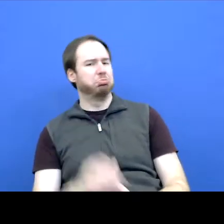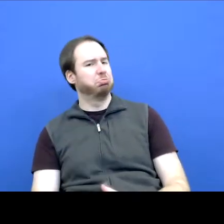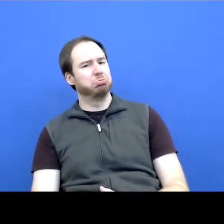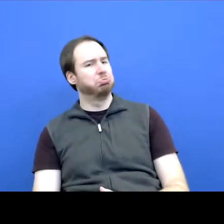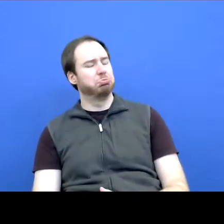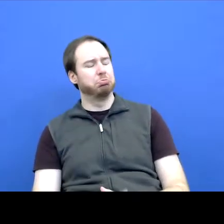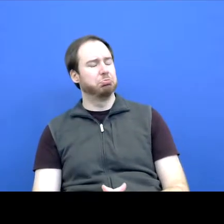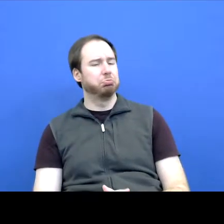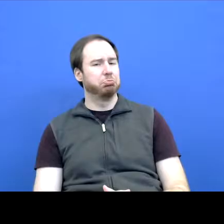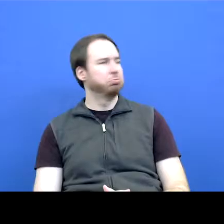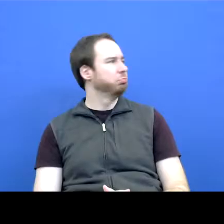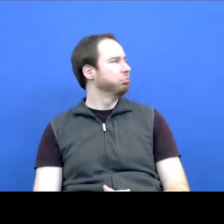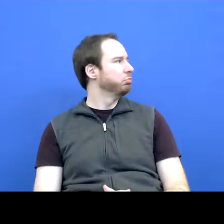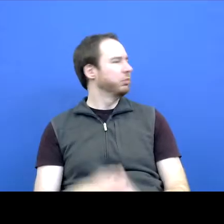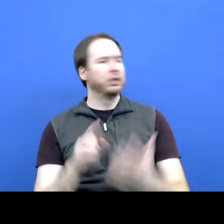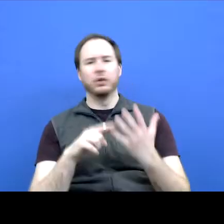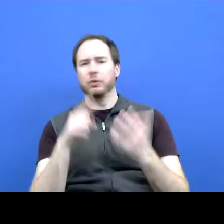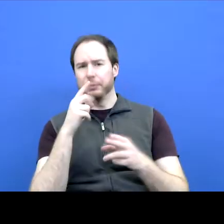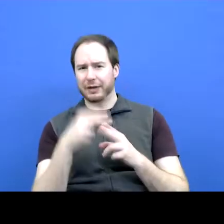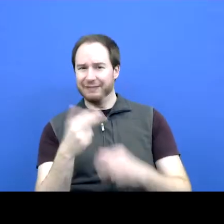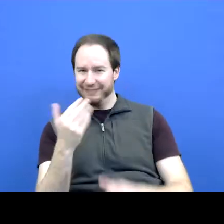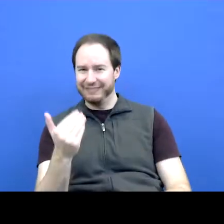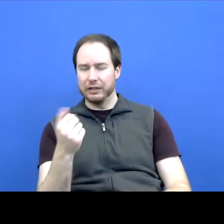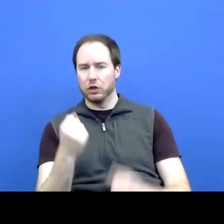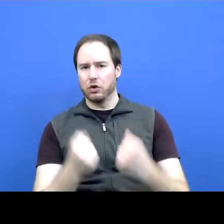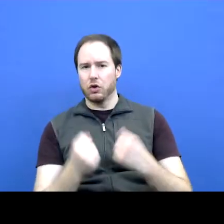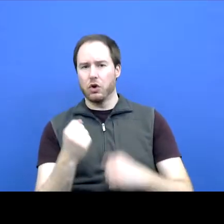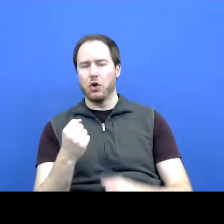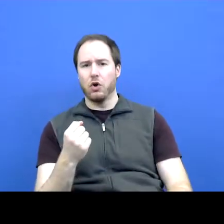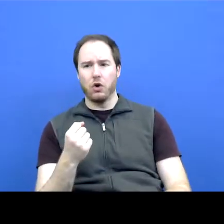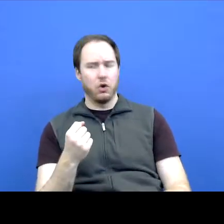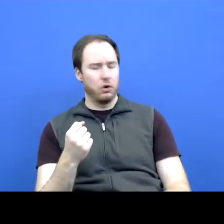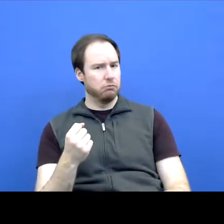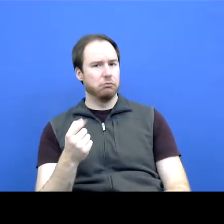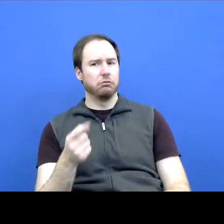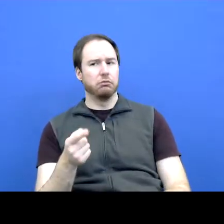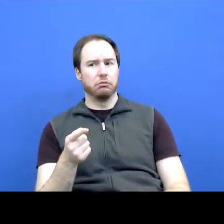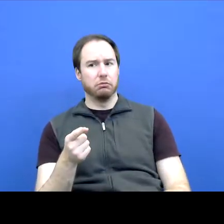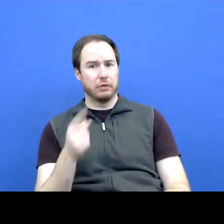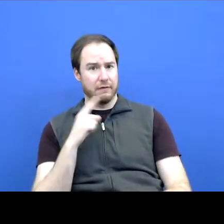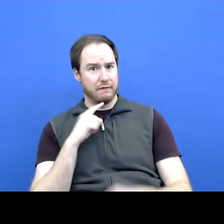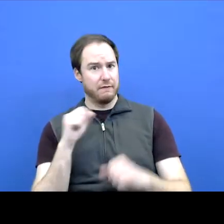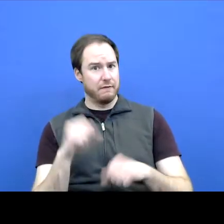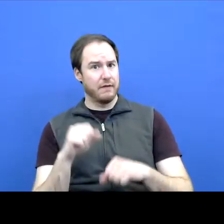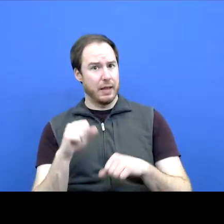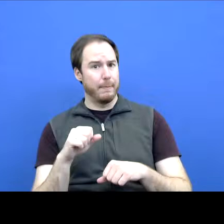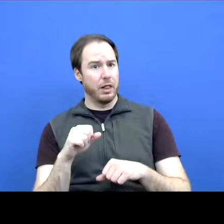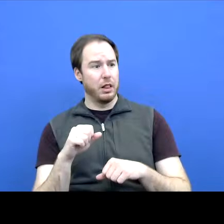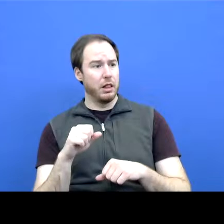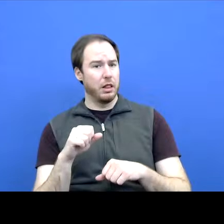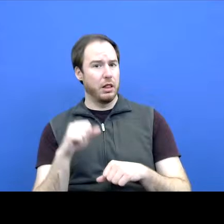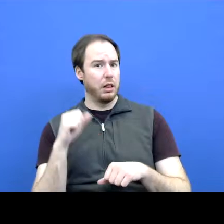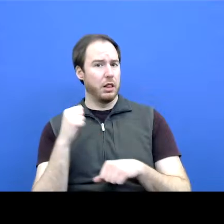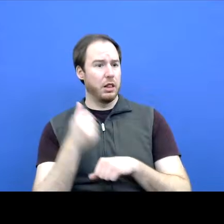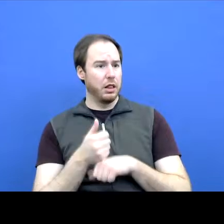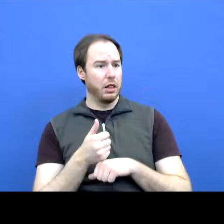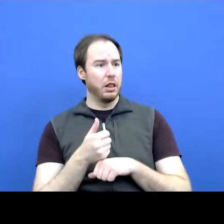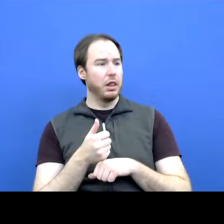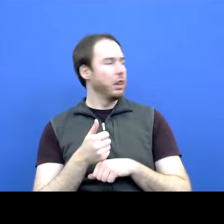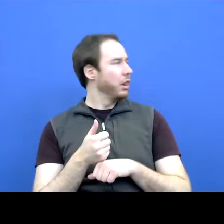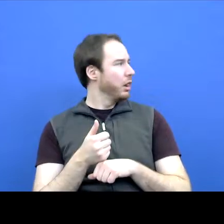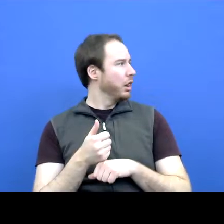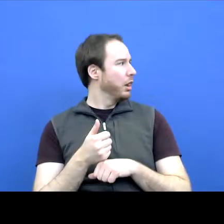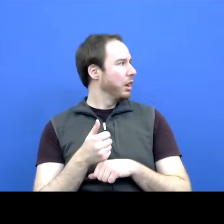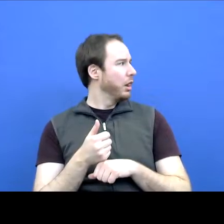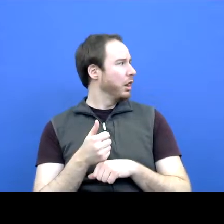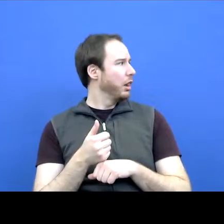thanks. You mentioned 15 cars. I mean, is it viable to have a rental car place with only